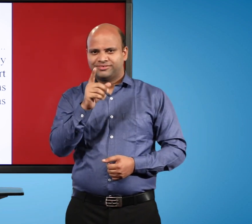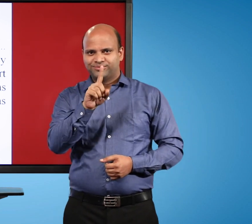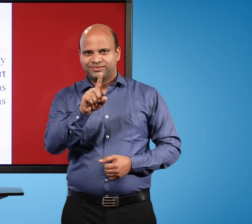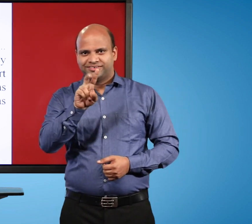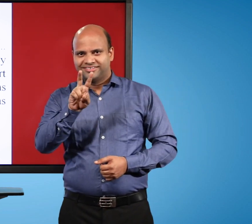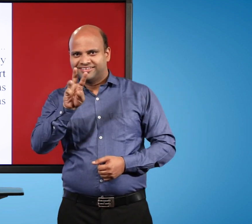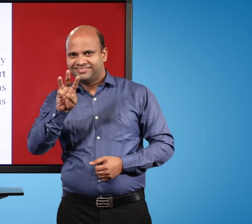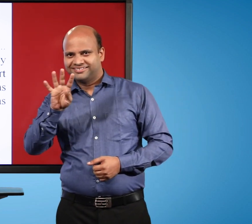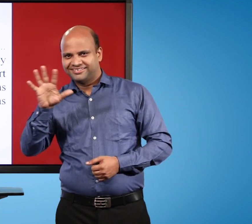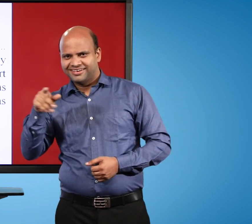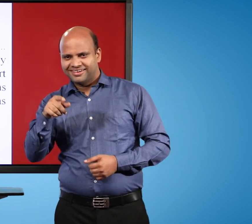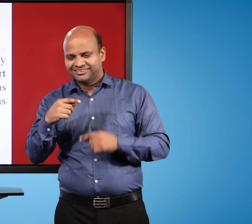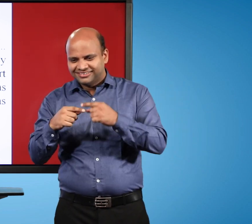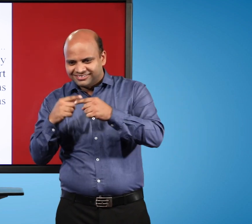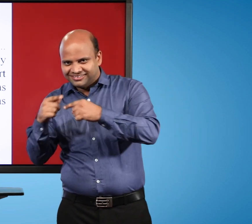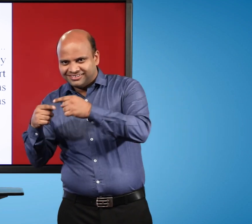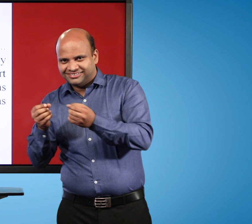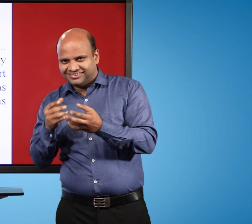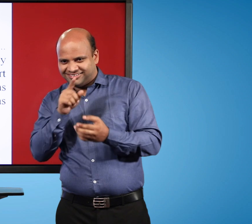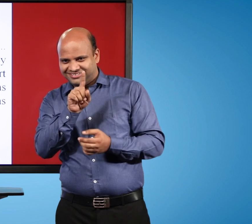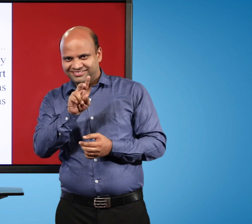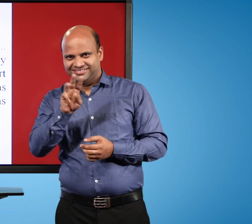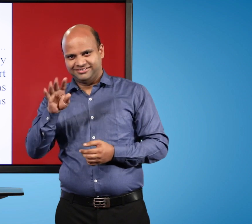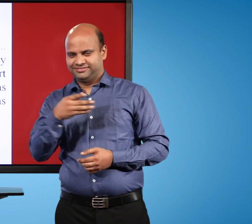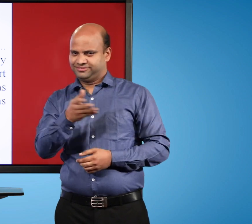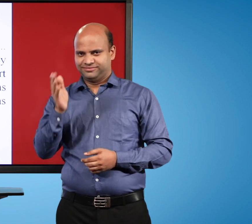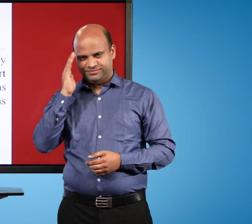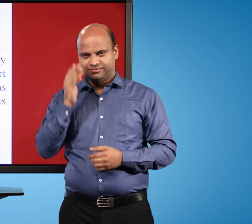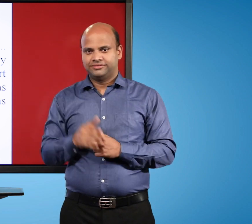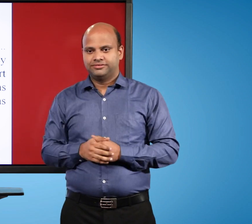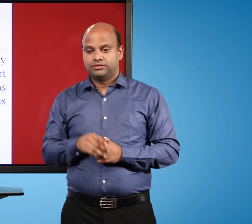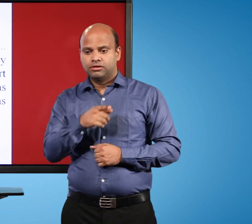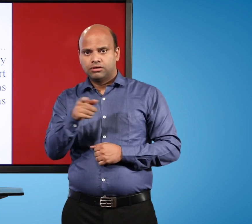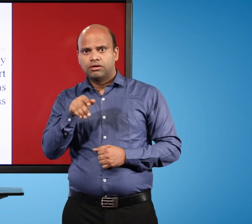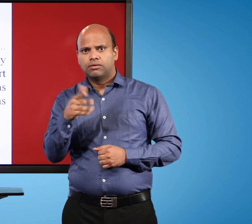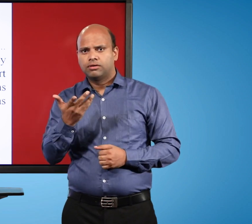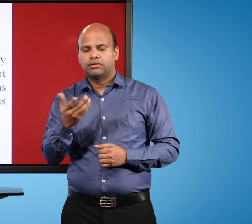1, 2, 3, 4, etc. when we begin to count.